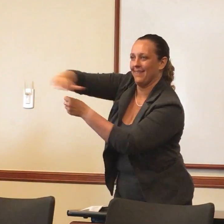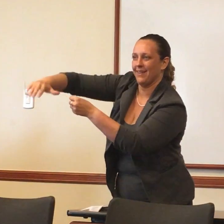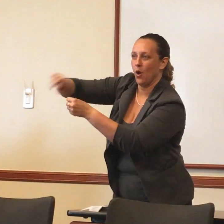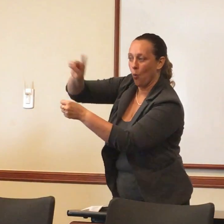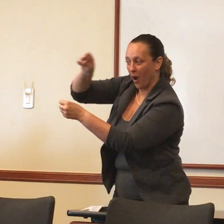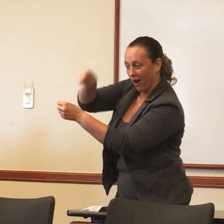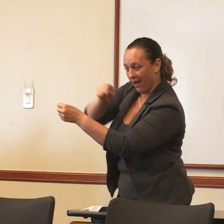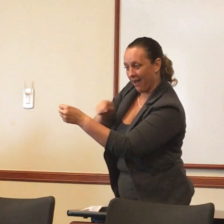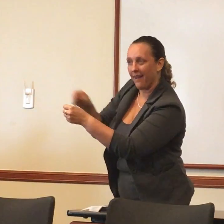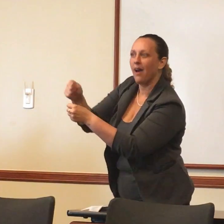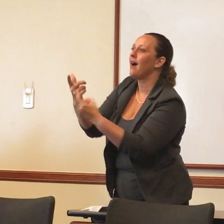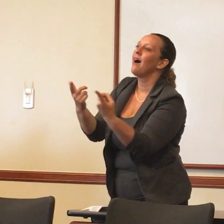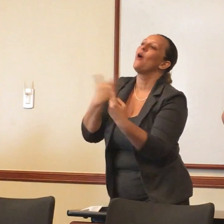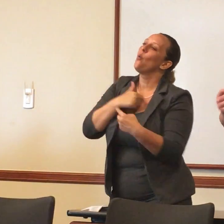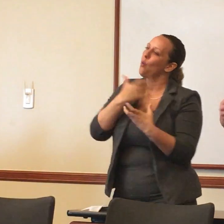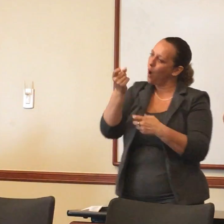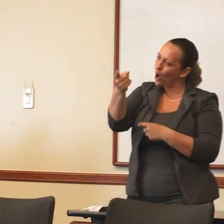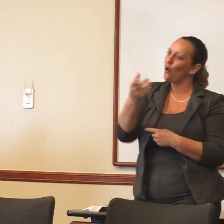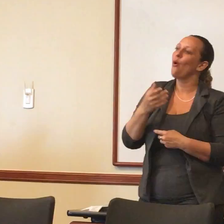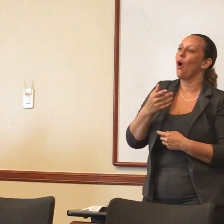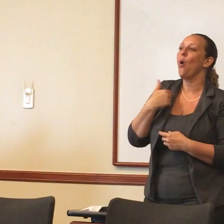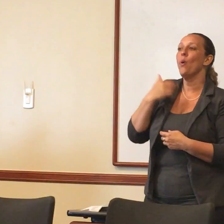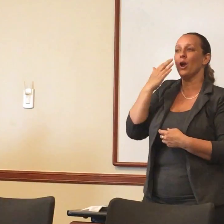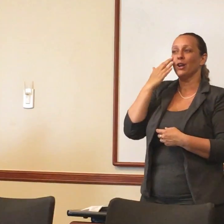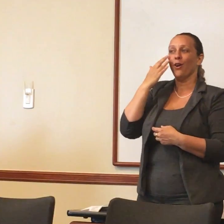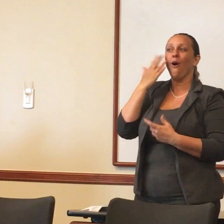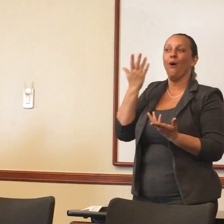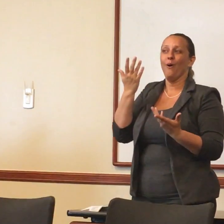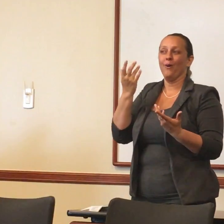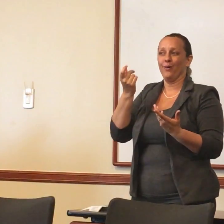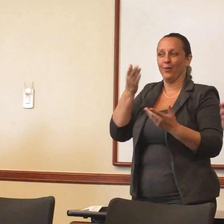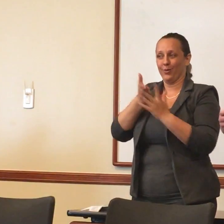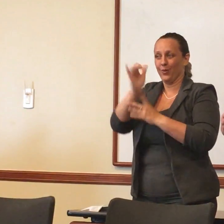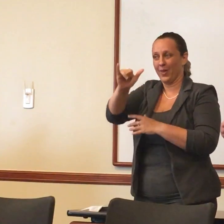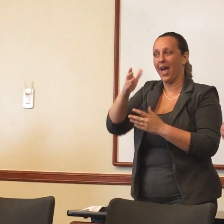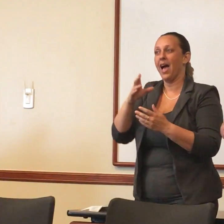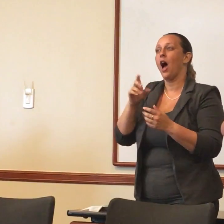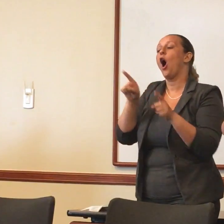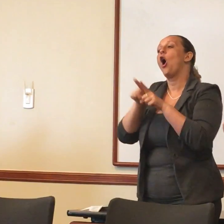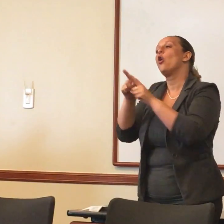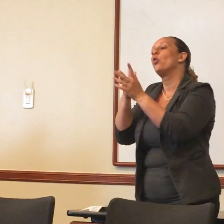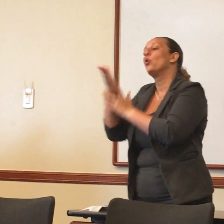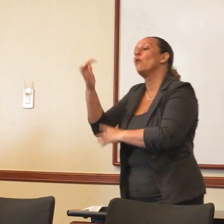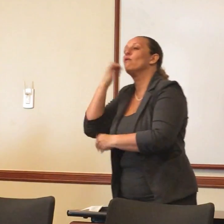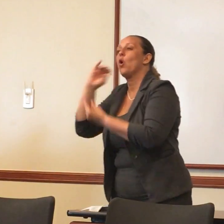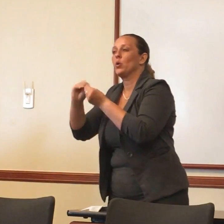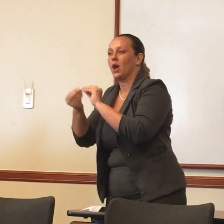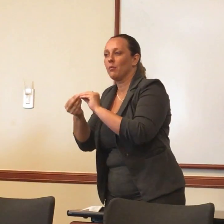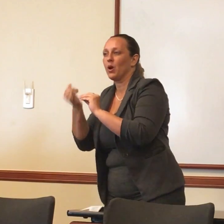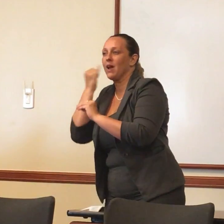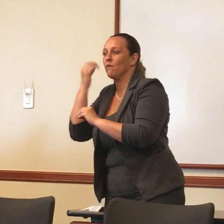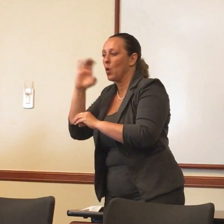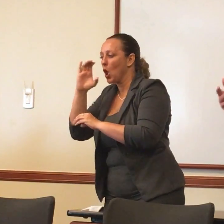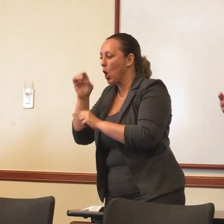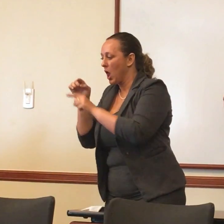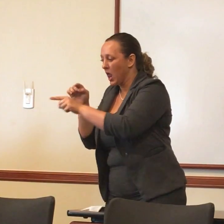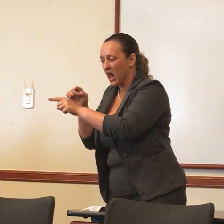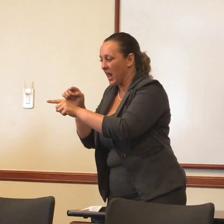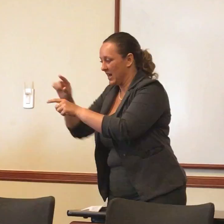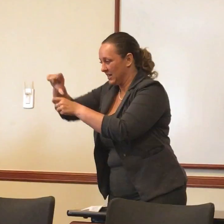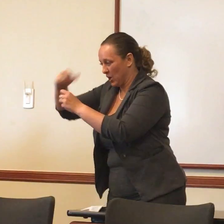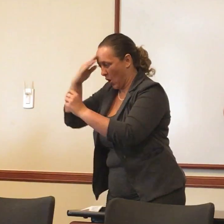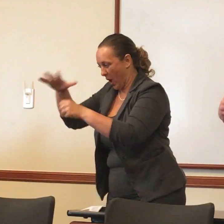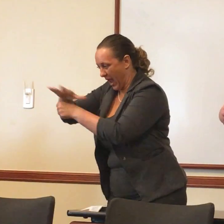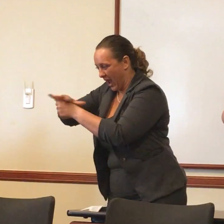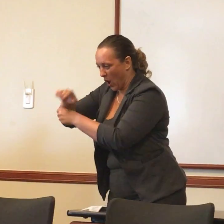why I was gonna ask for that first. But we do get a good phone number, so that if we can't with the location, if we're looking for something better, we